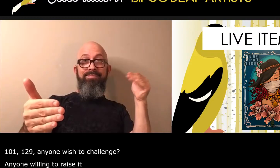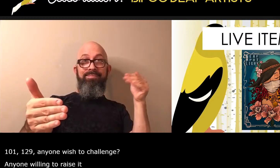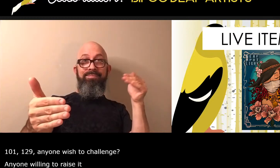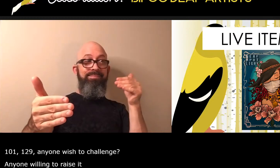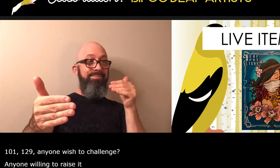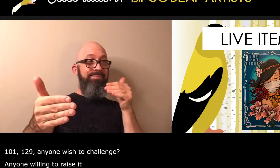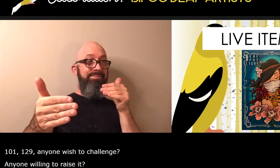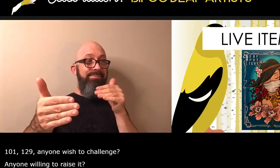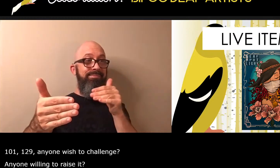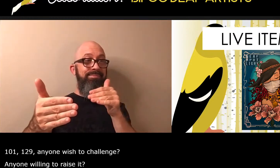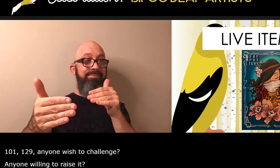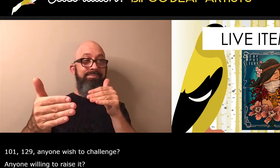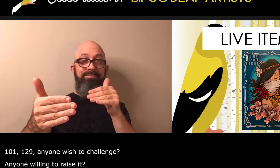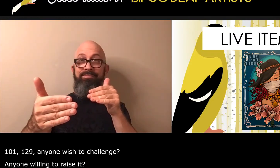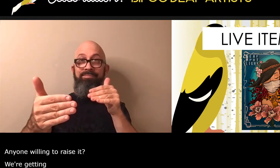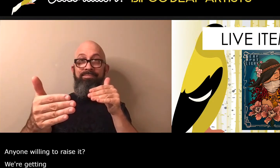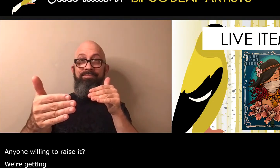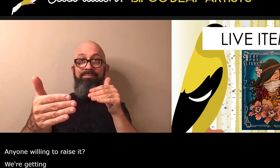We're getting close.